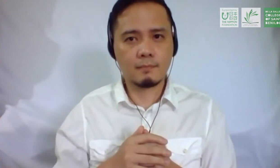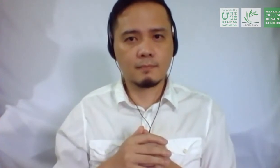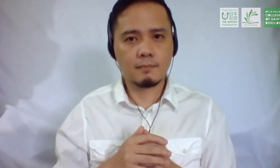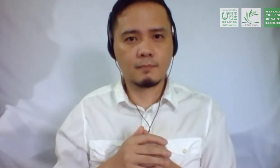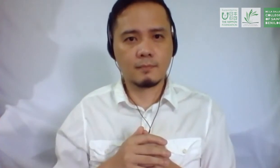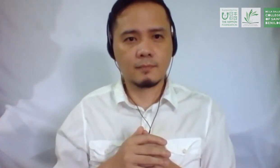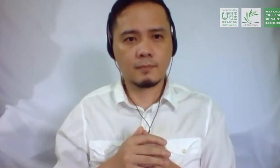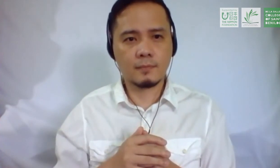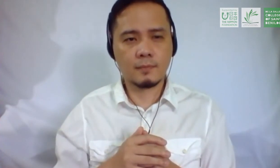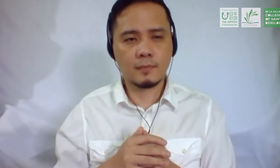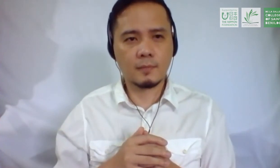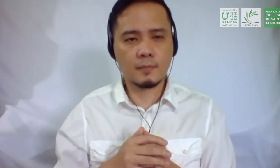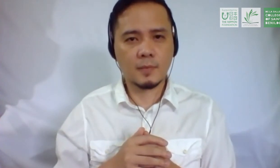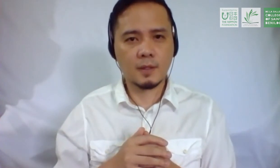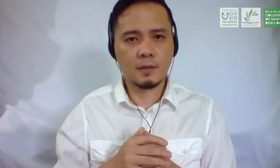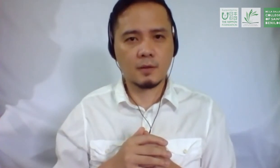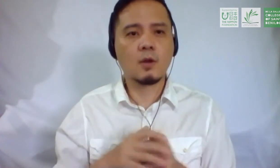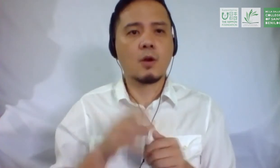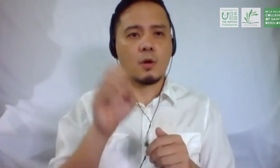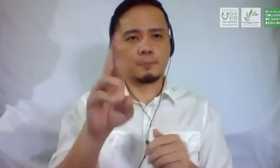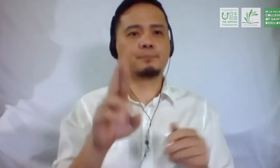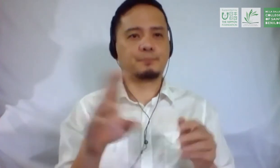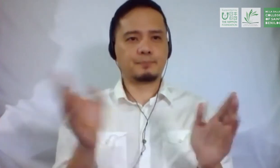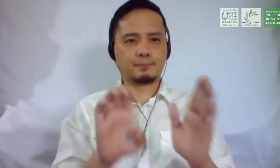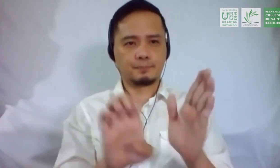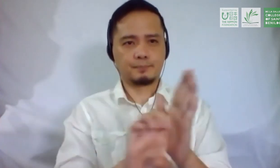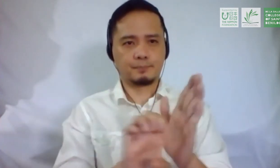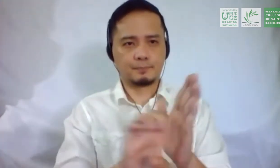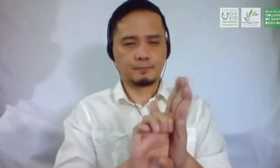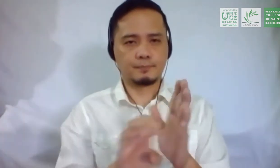Suppose you haven't ever met somebody.